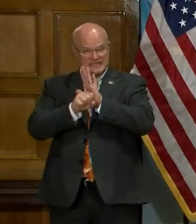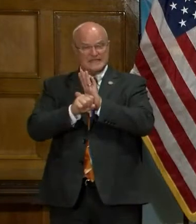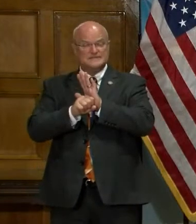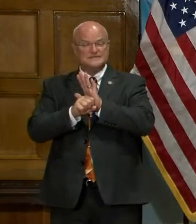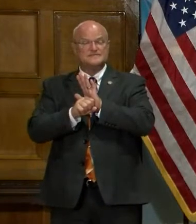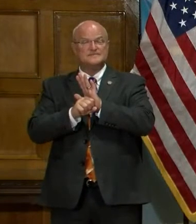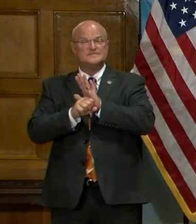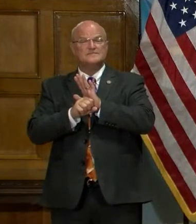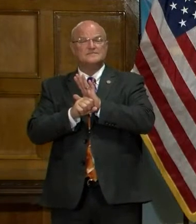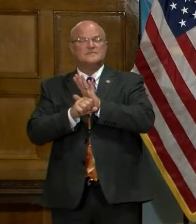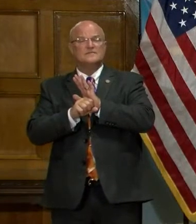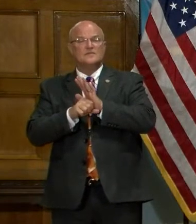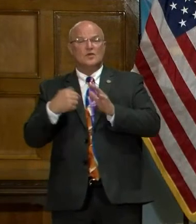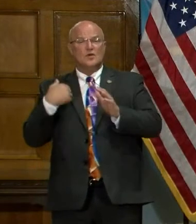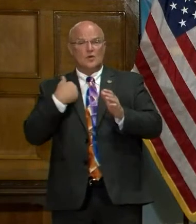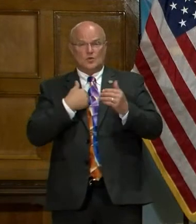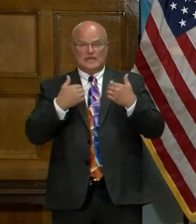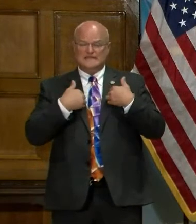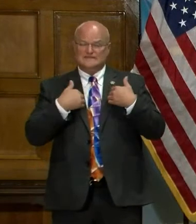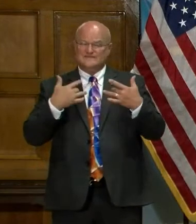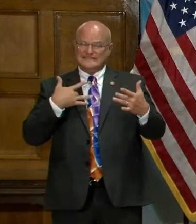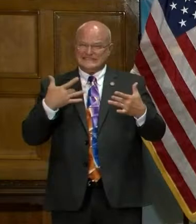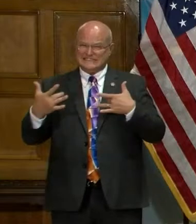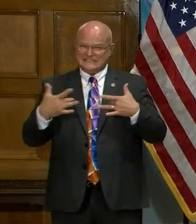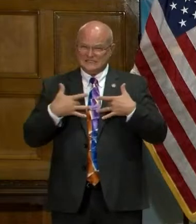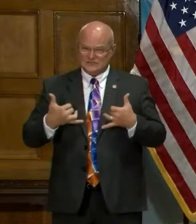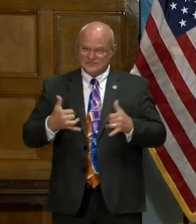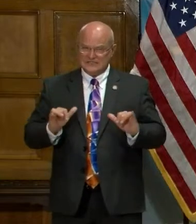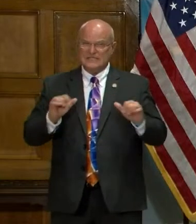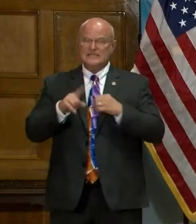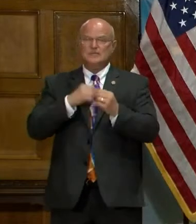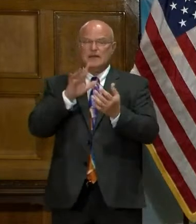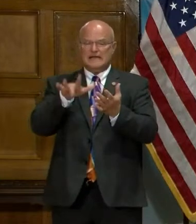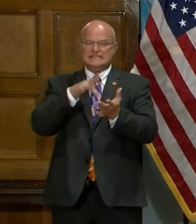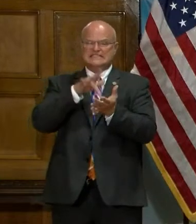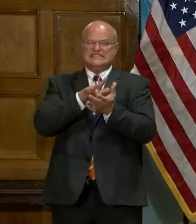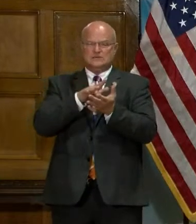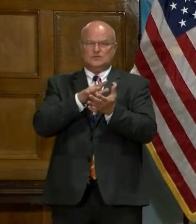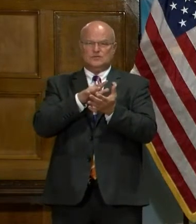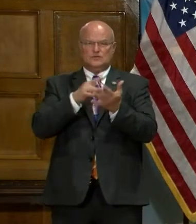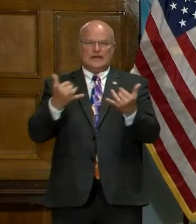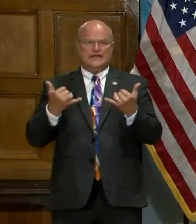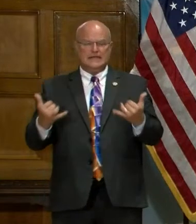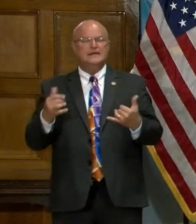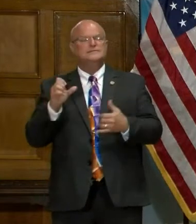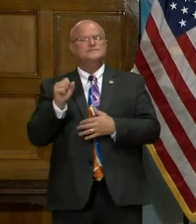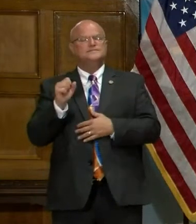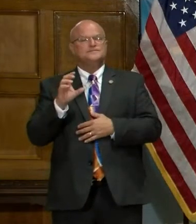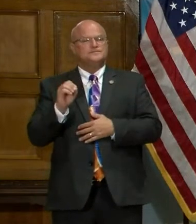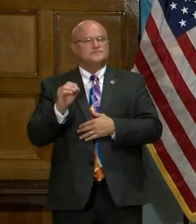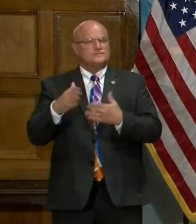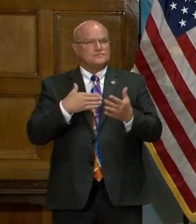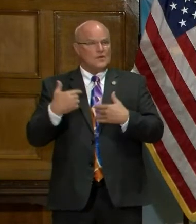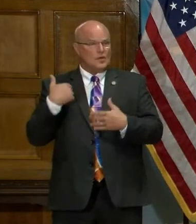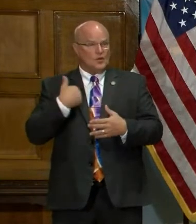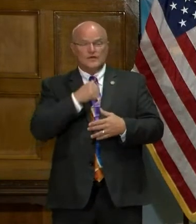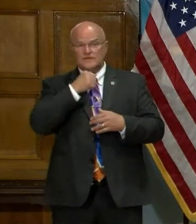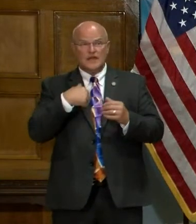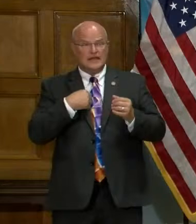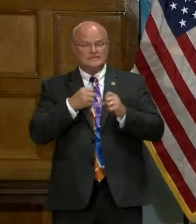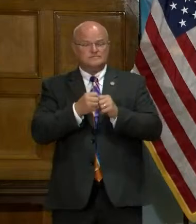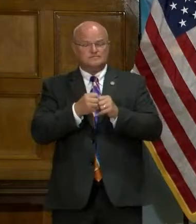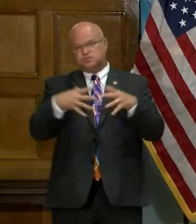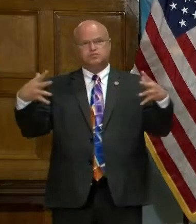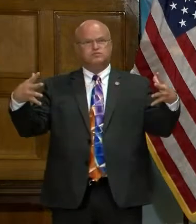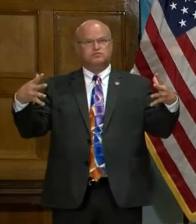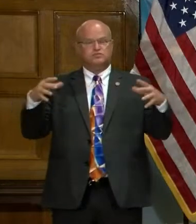of our state. We do have concerns, though, about the central region. And so, although we haven't had an